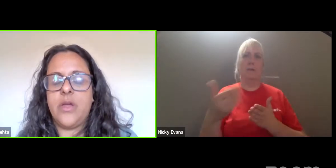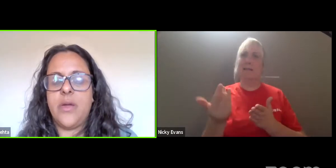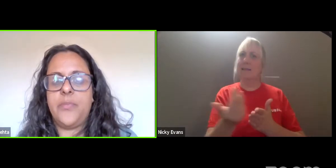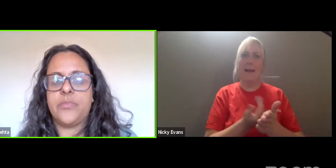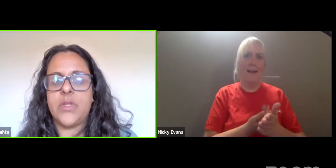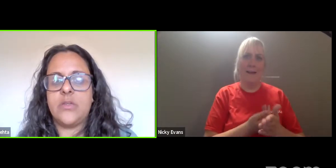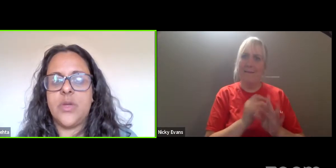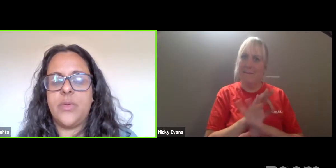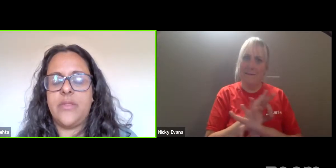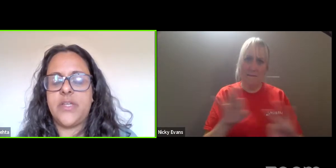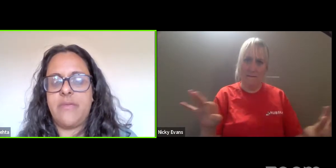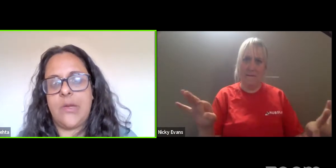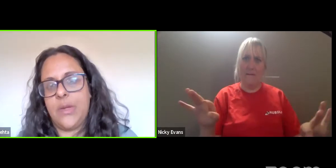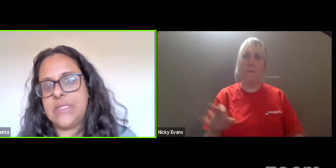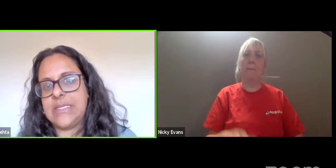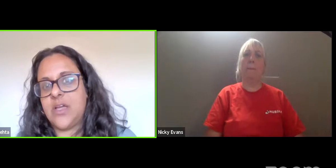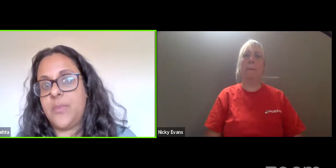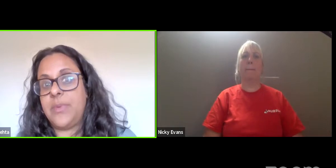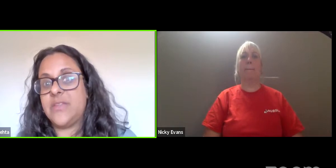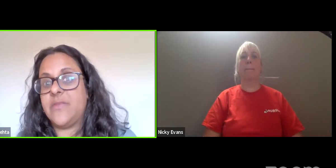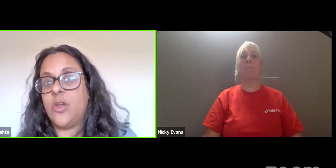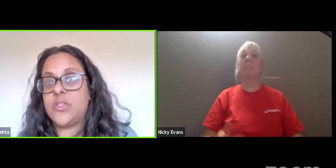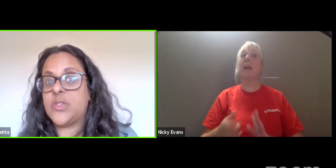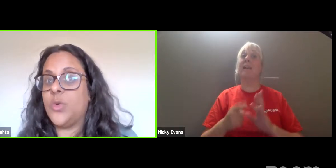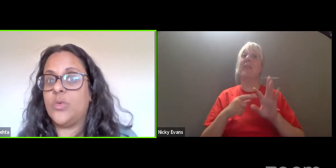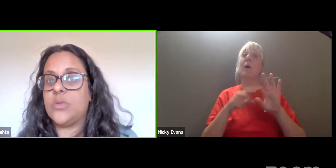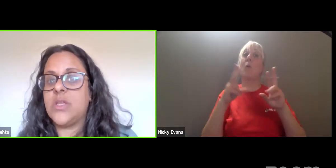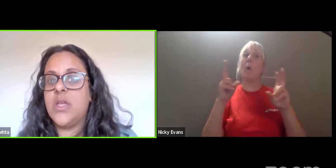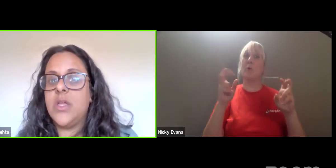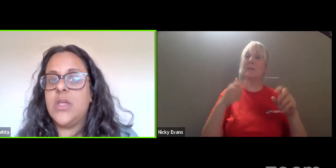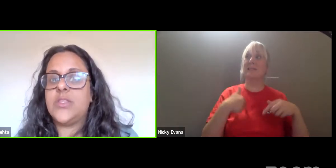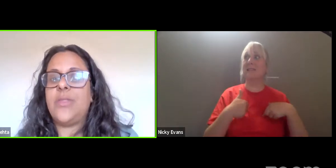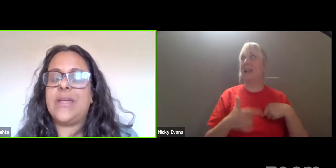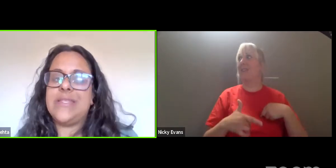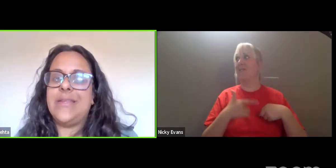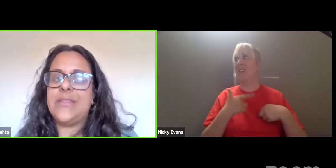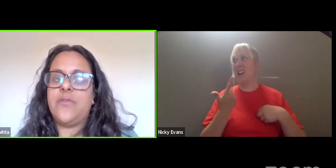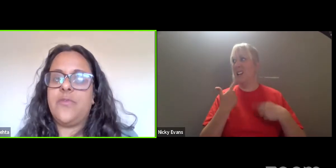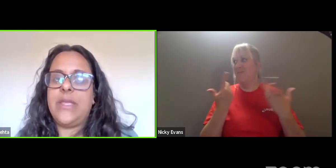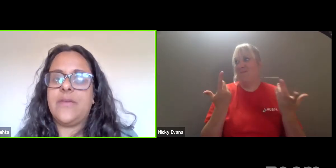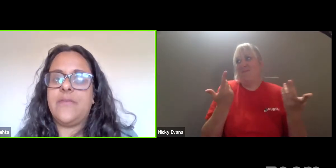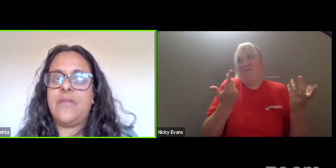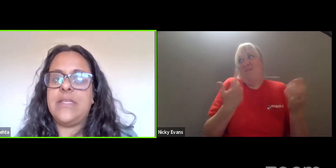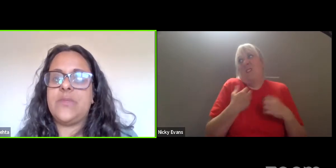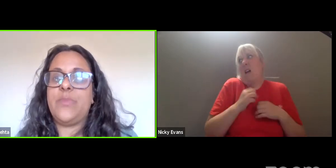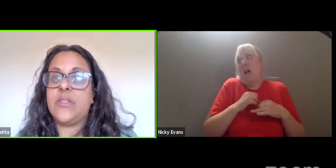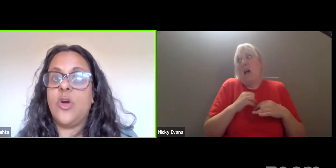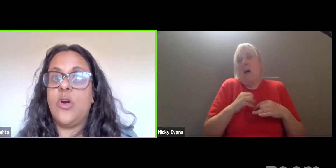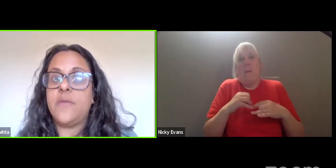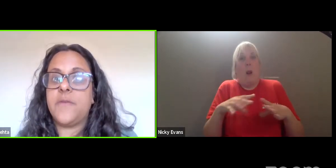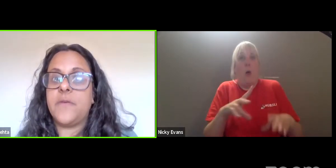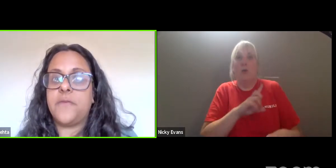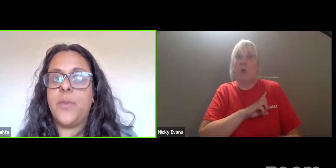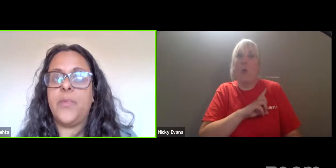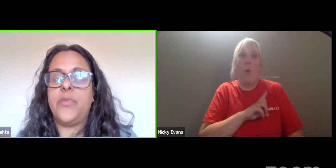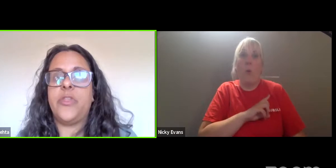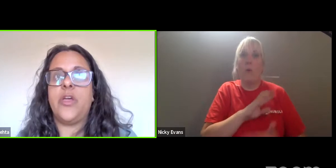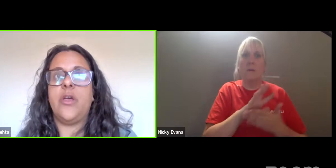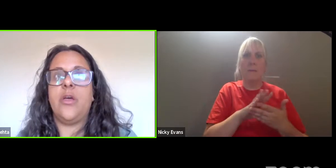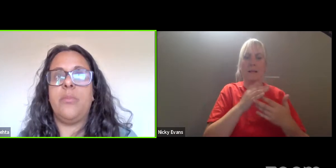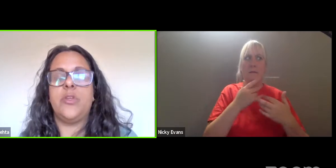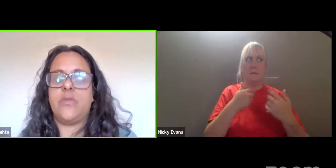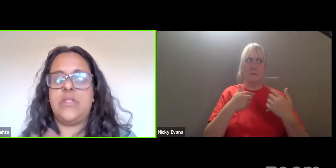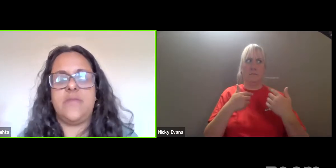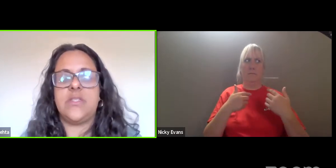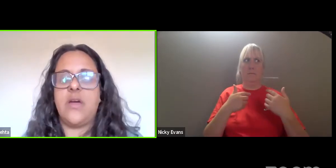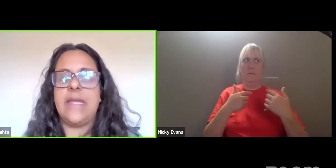people so another direct quote is, "I'm a bit of a lost cause." So that sense of being very split off from